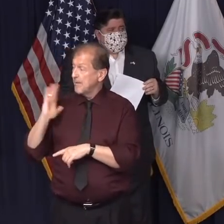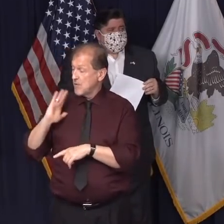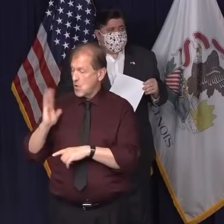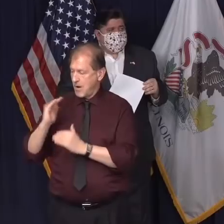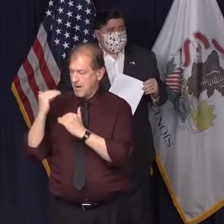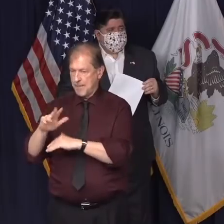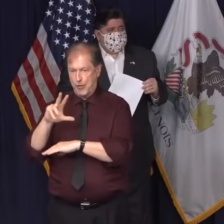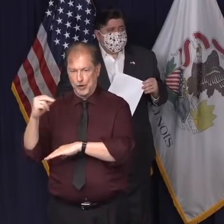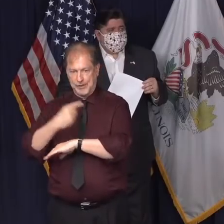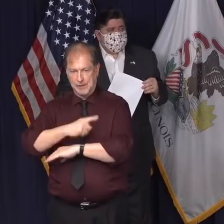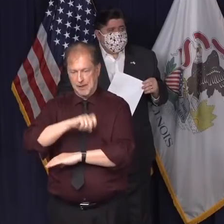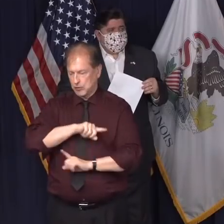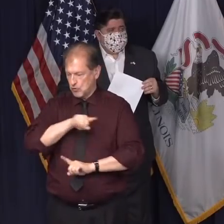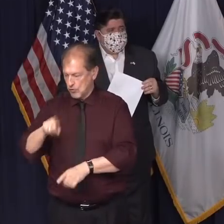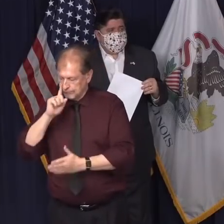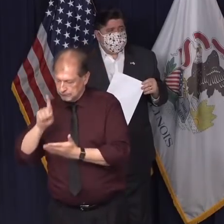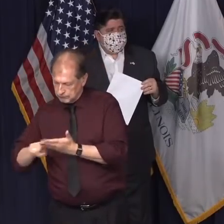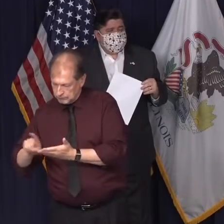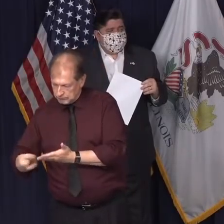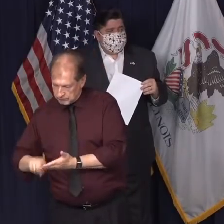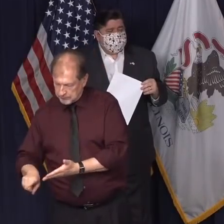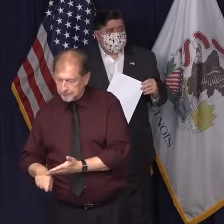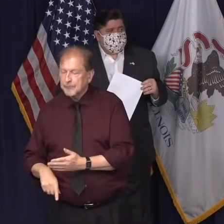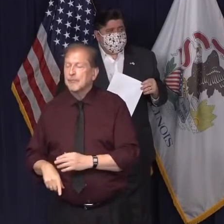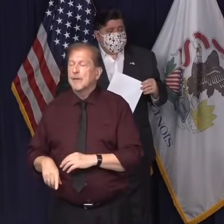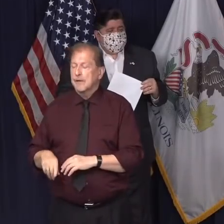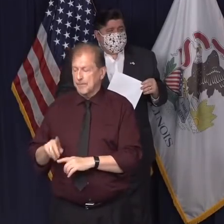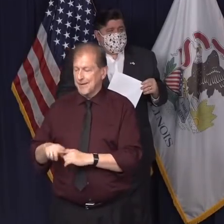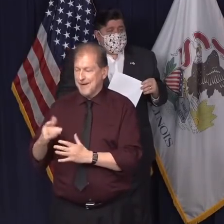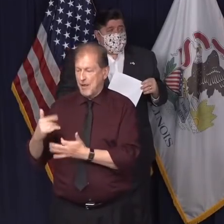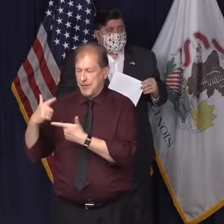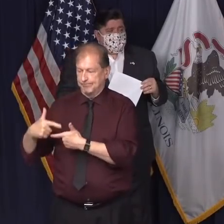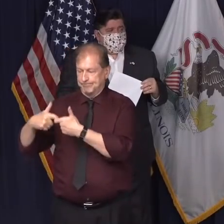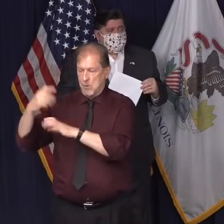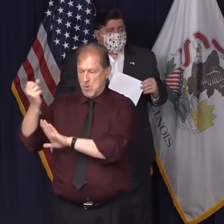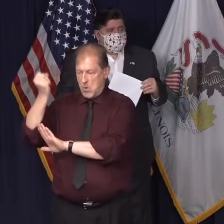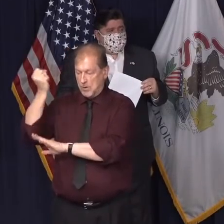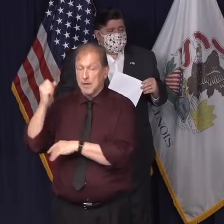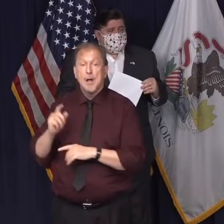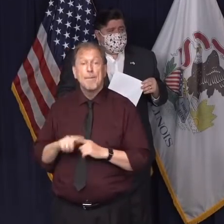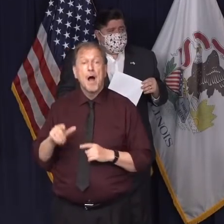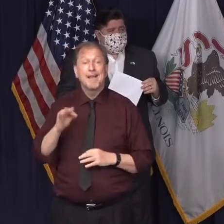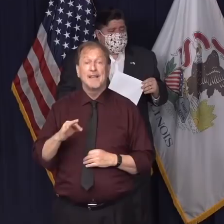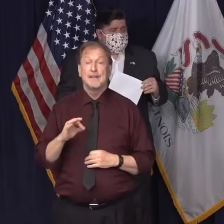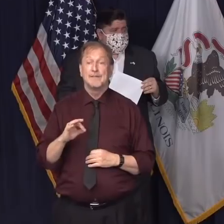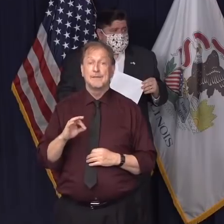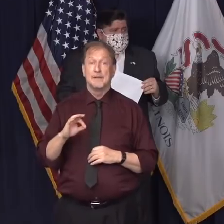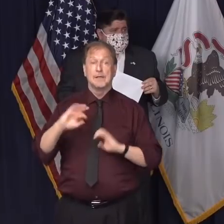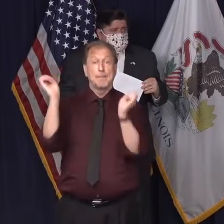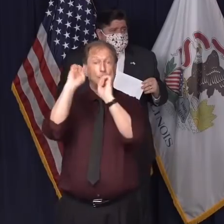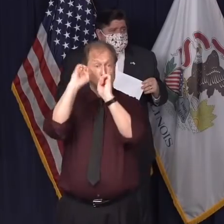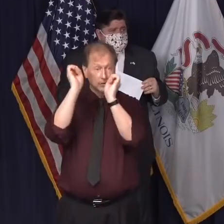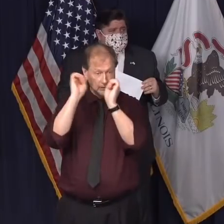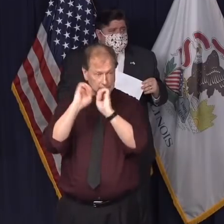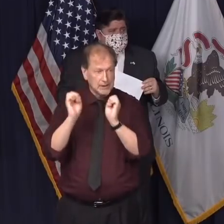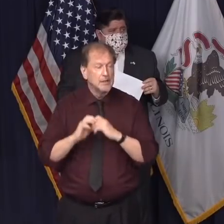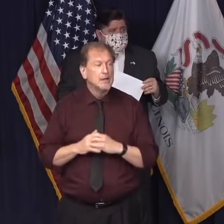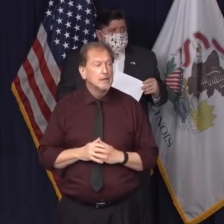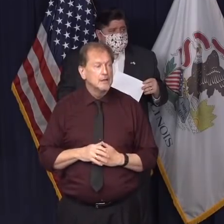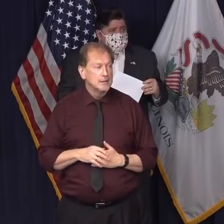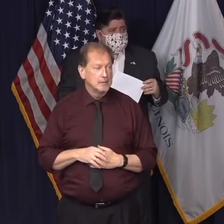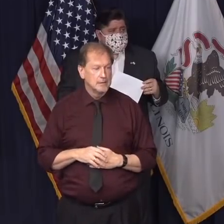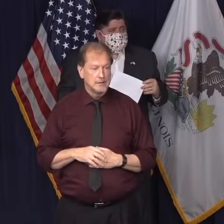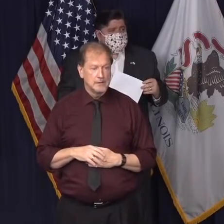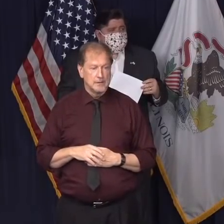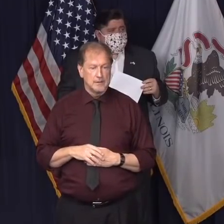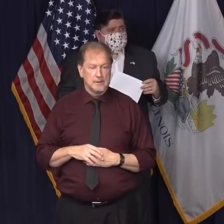exception for things that would be considered an immediate jeopardy. So for things, essentially IJ means some